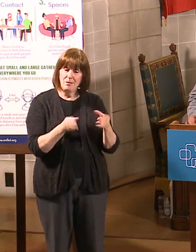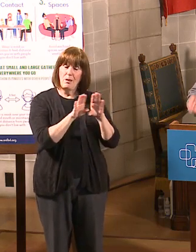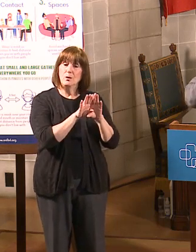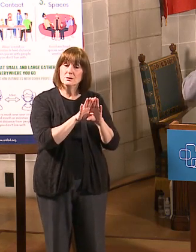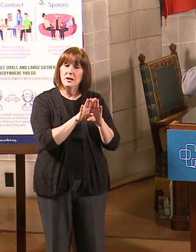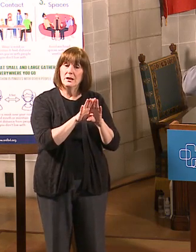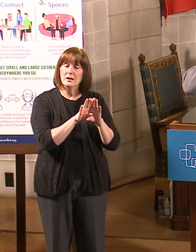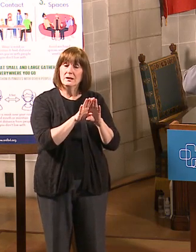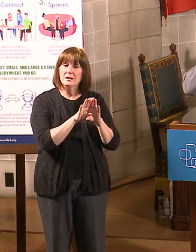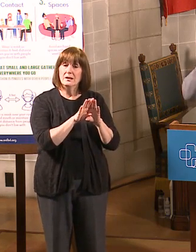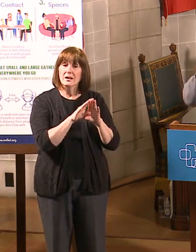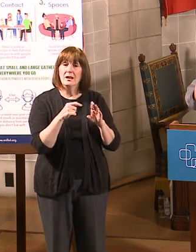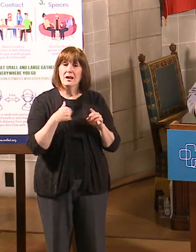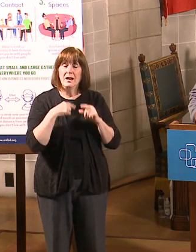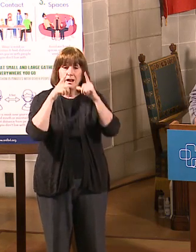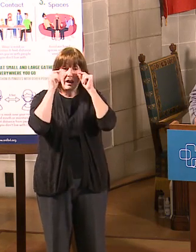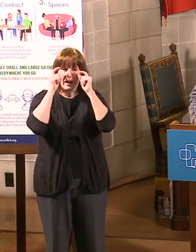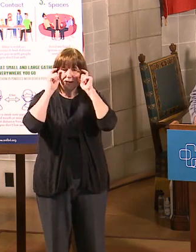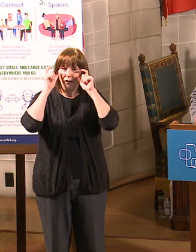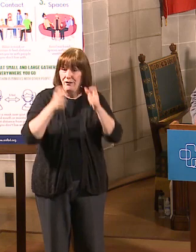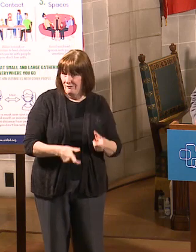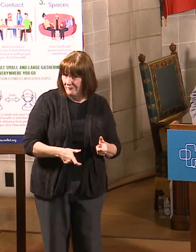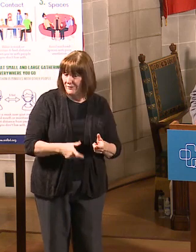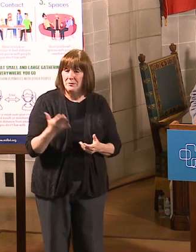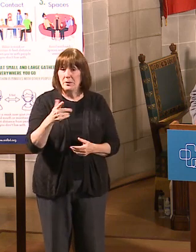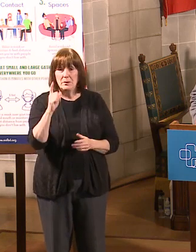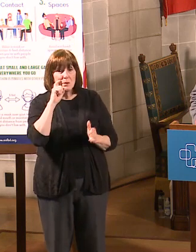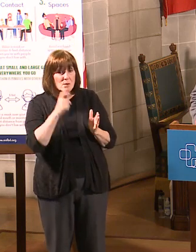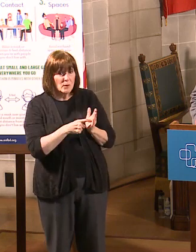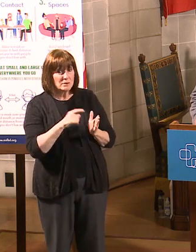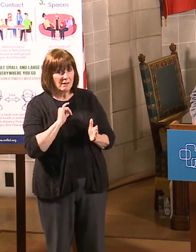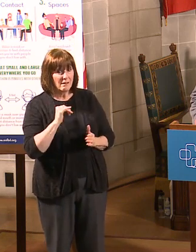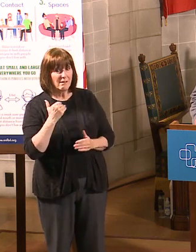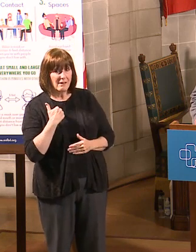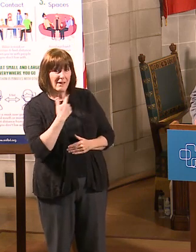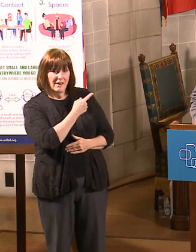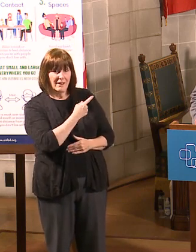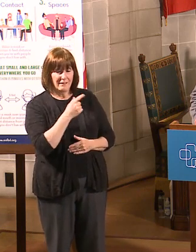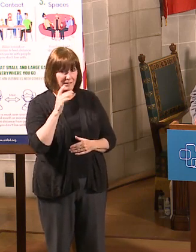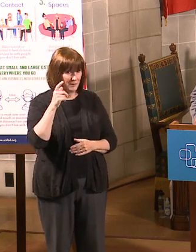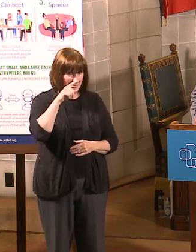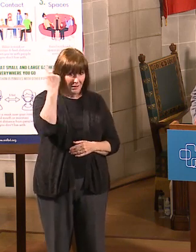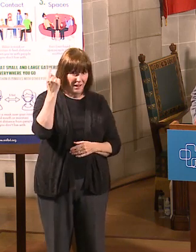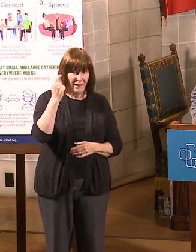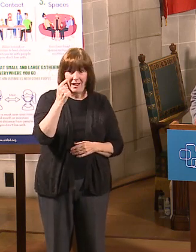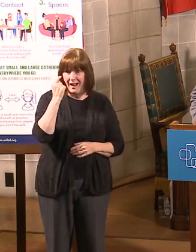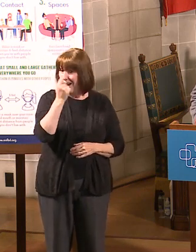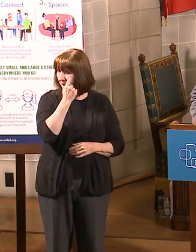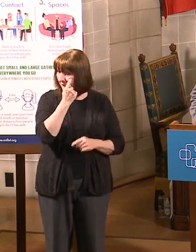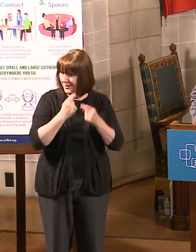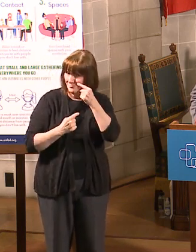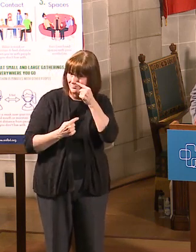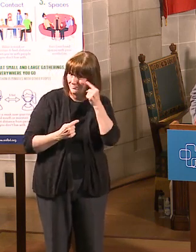closing, let me take off my glasses, and you'll probably notice I got a pretty good shiner here on my left eye.